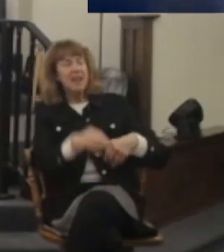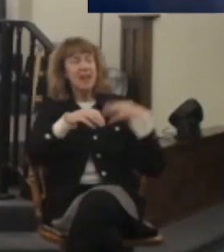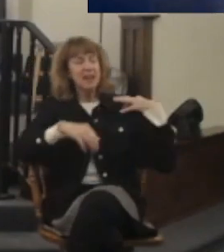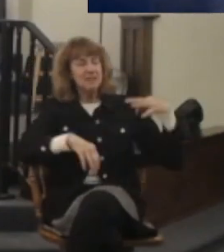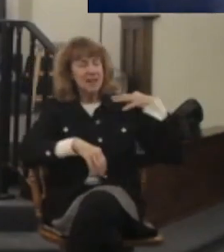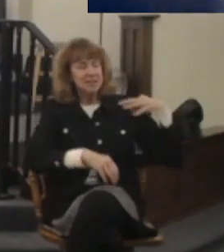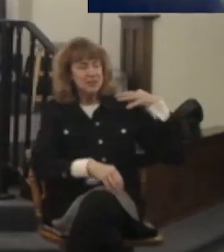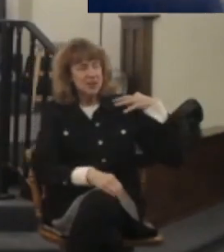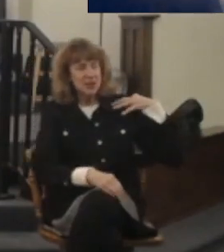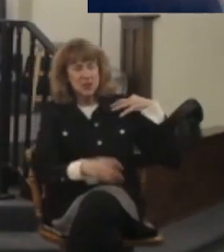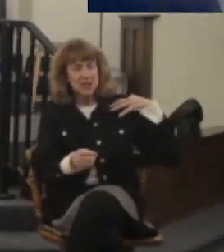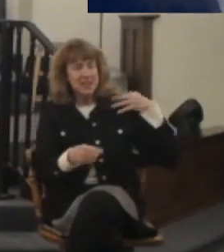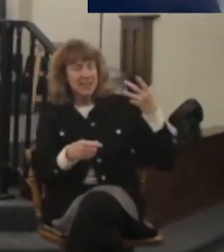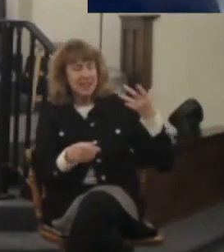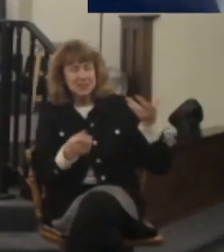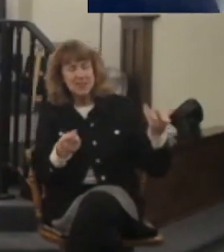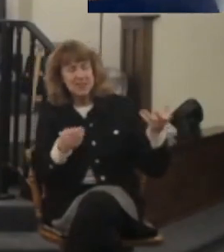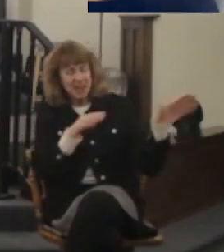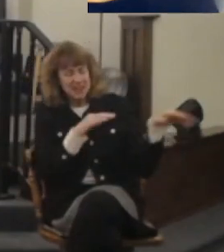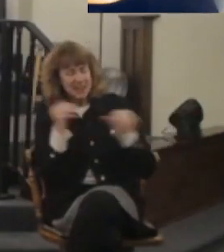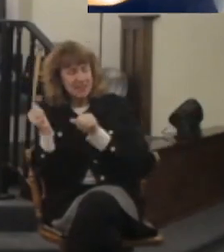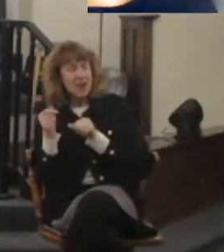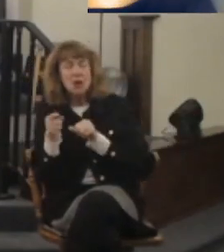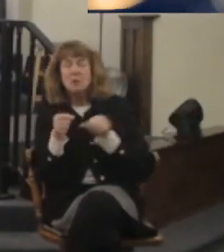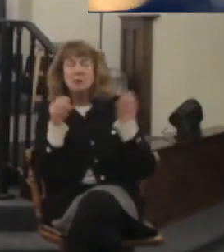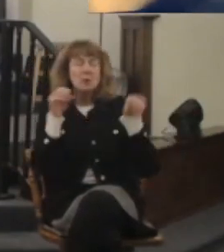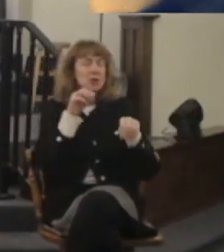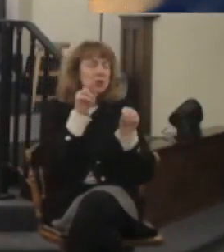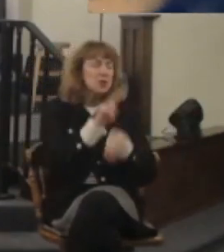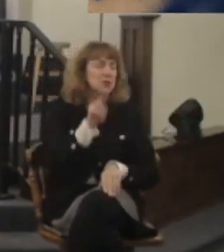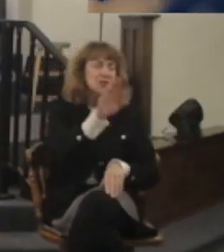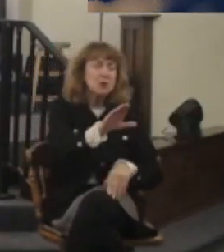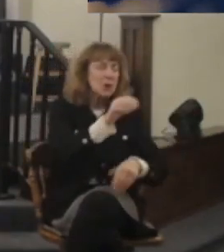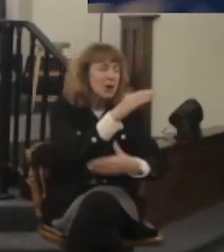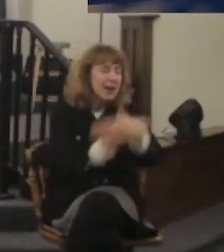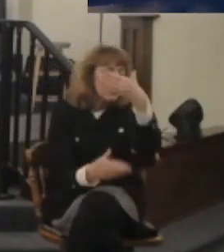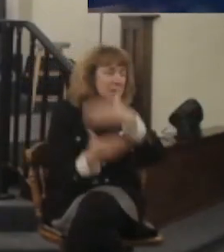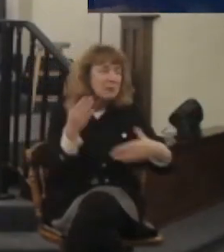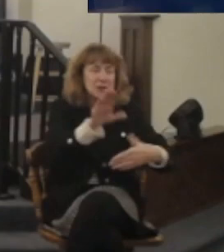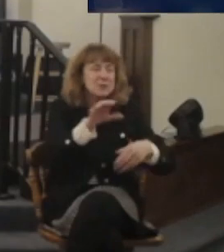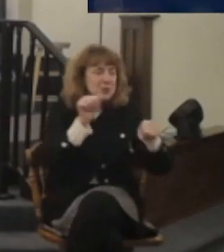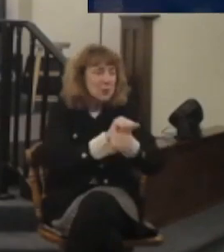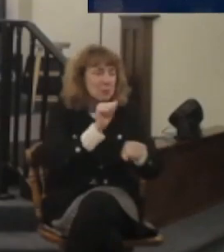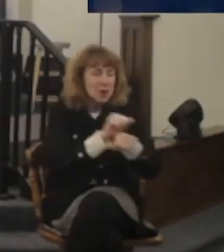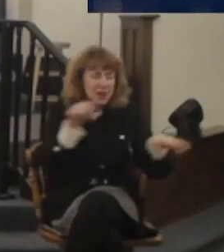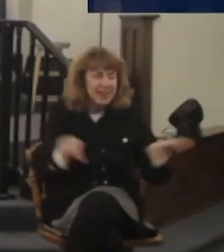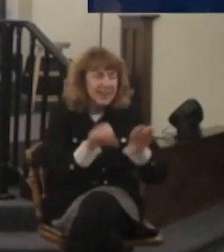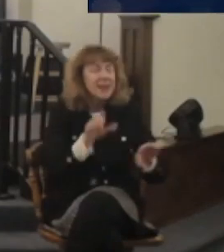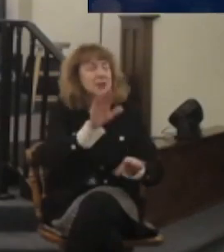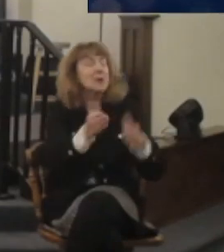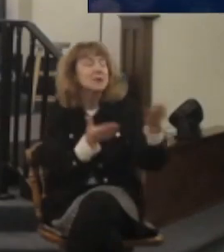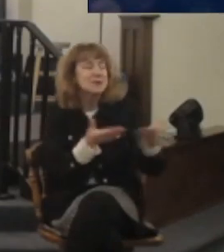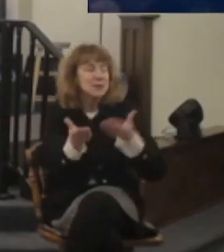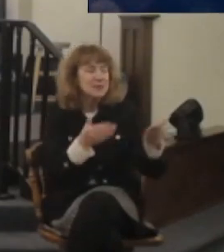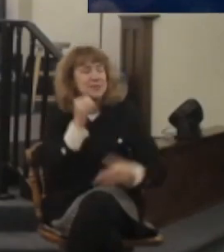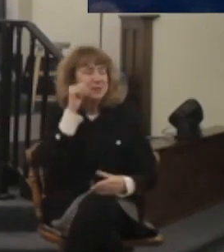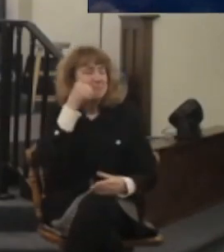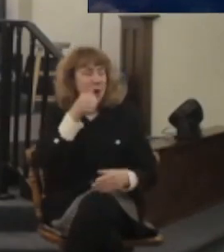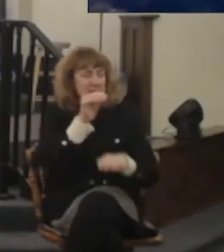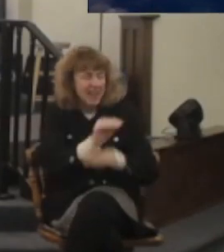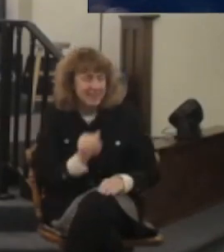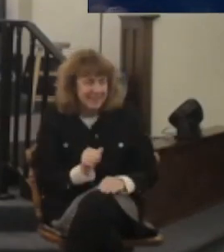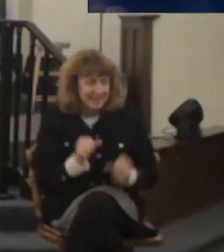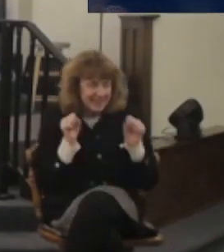volunteer late. We will put you to work, I promise you. And with the help of God, we'll put you to